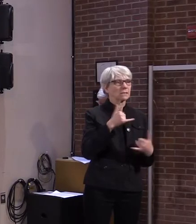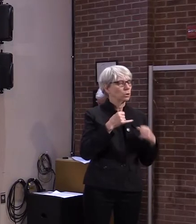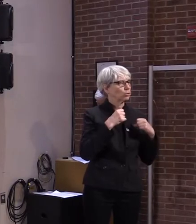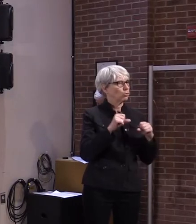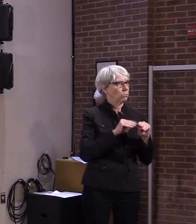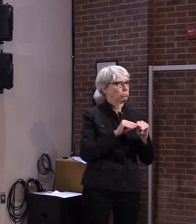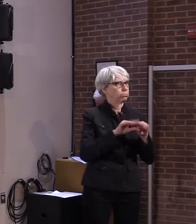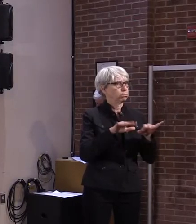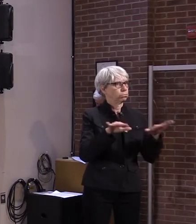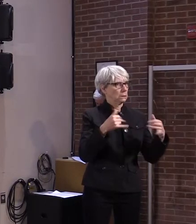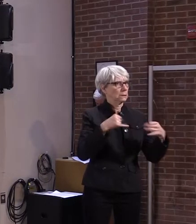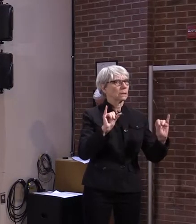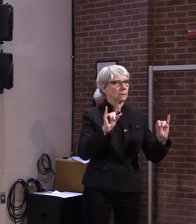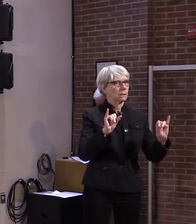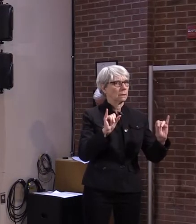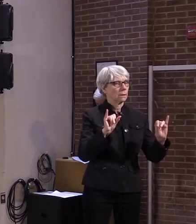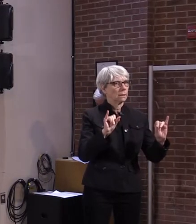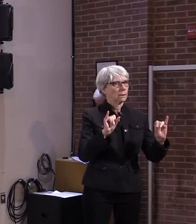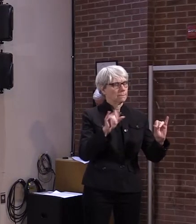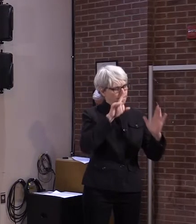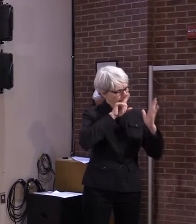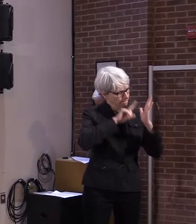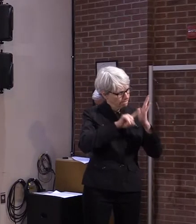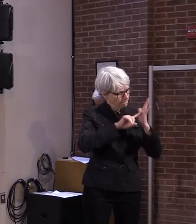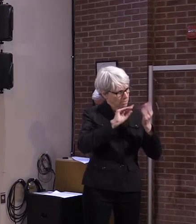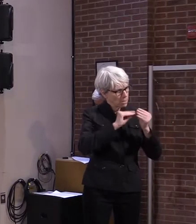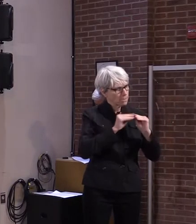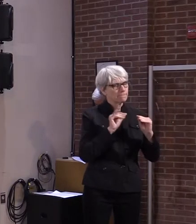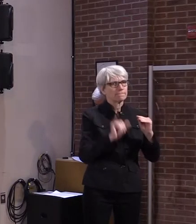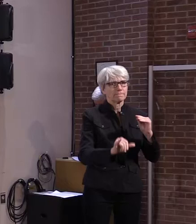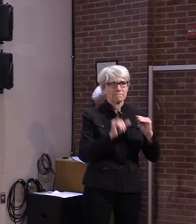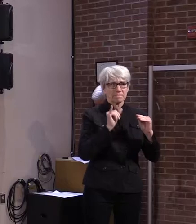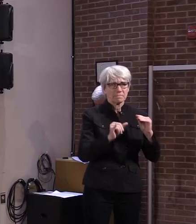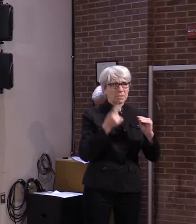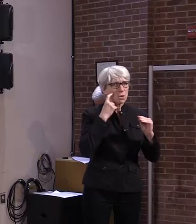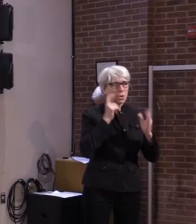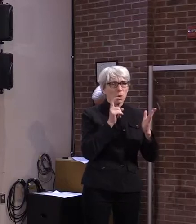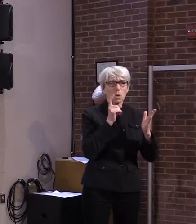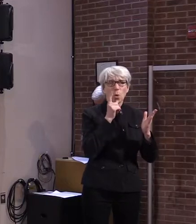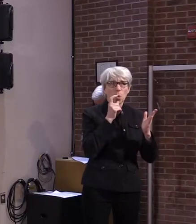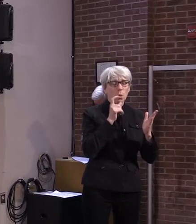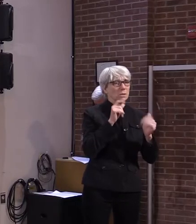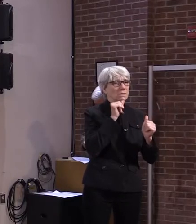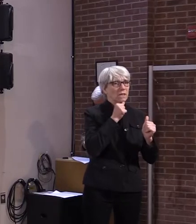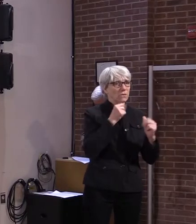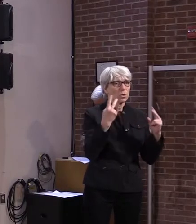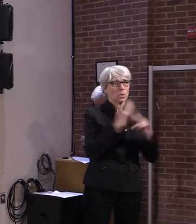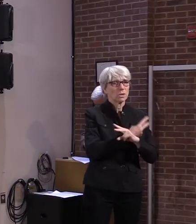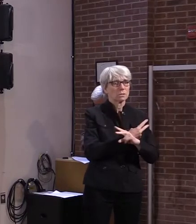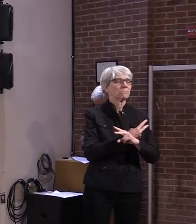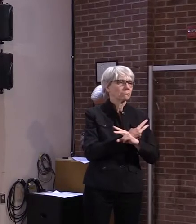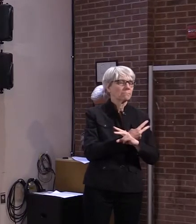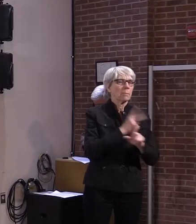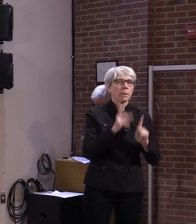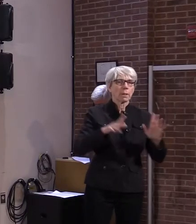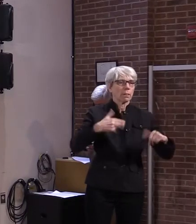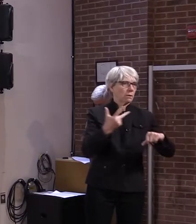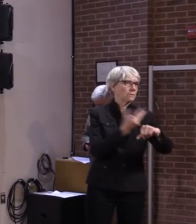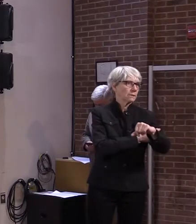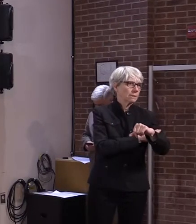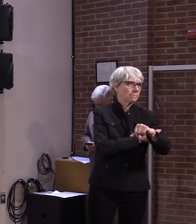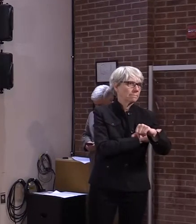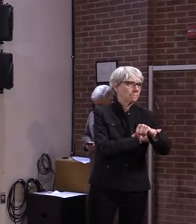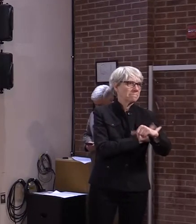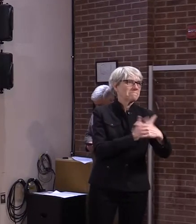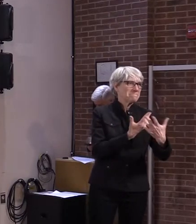Recent Vermont data shows that people who are not vaccinated are paying a higher price with COVID. At the risk of being a little bit